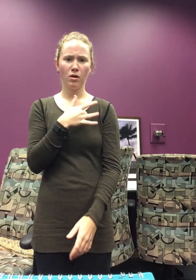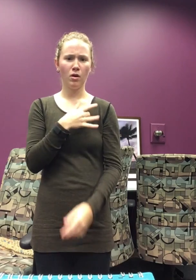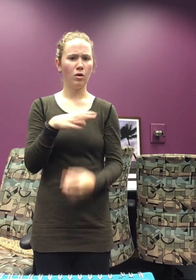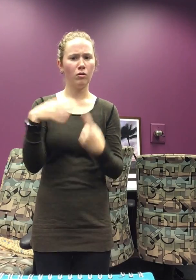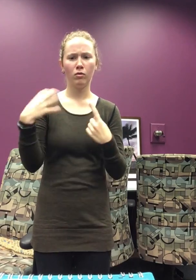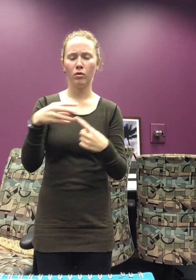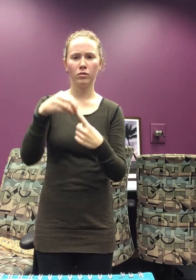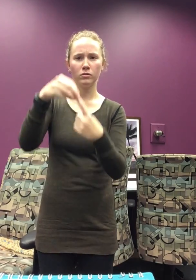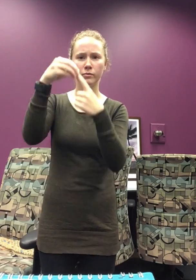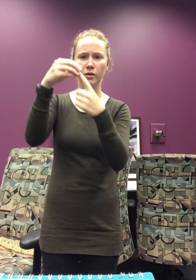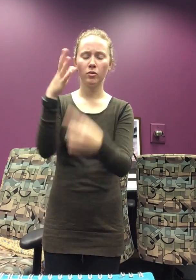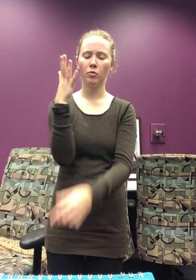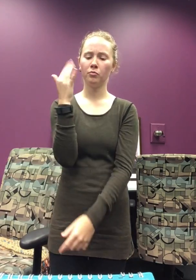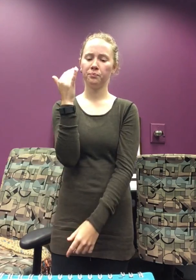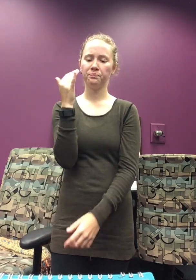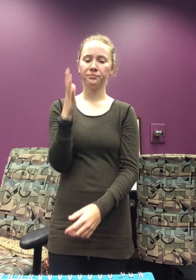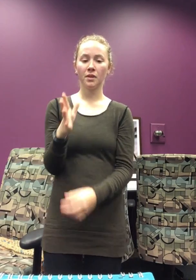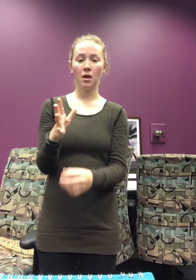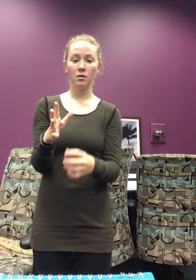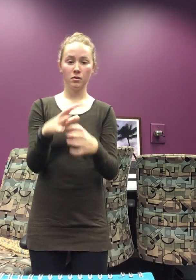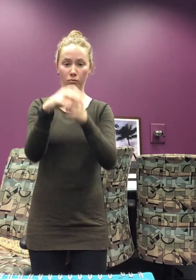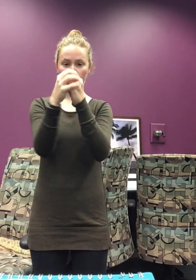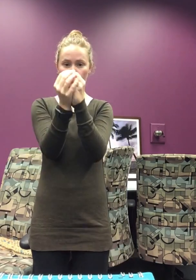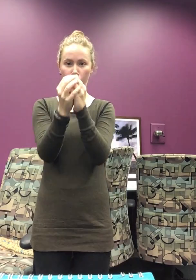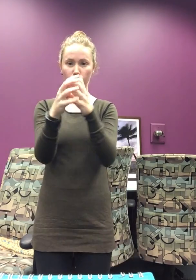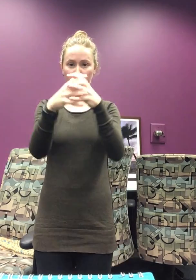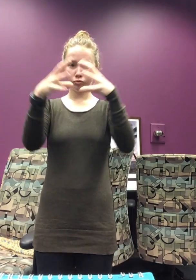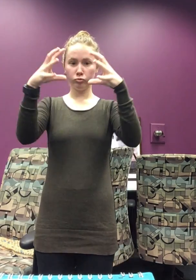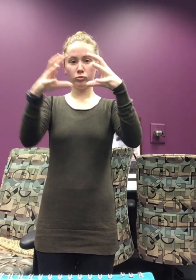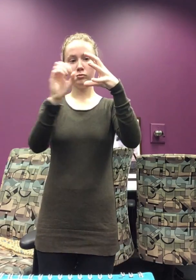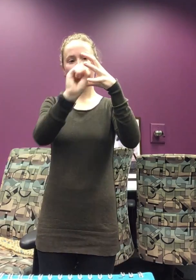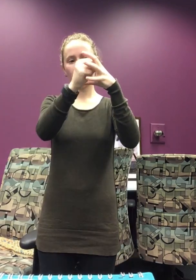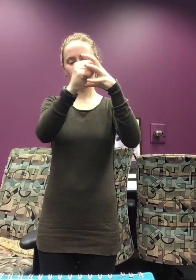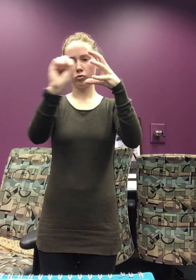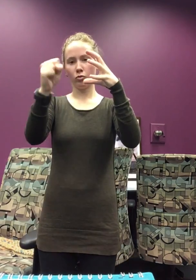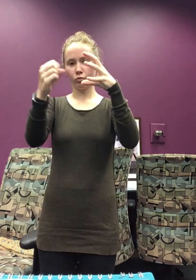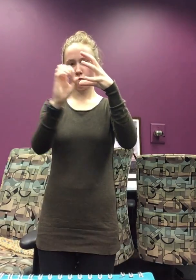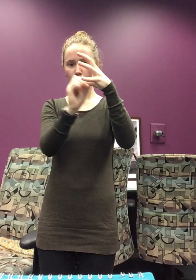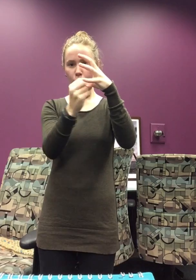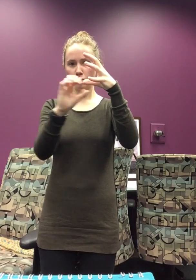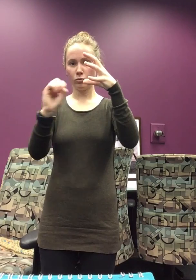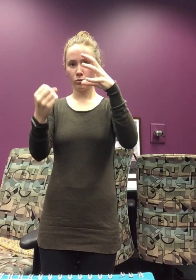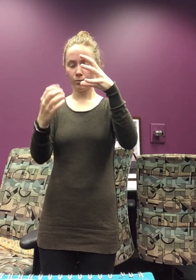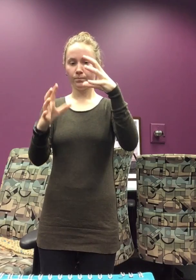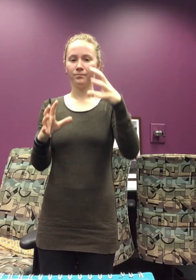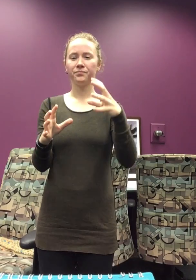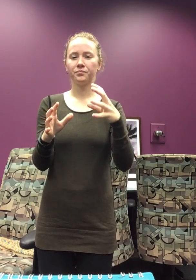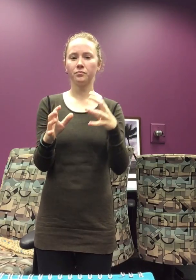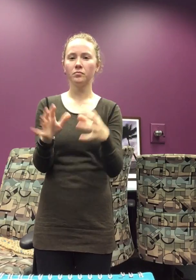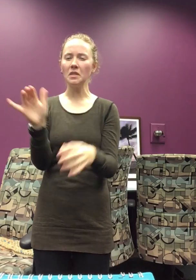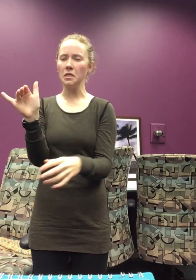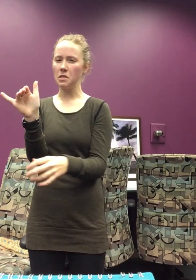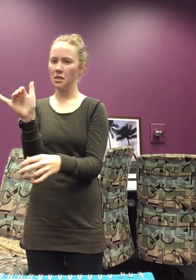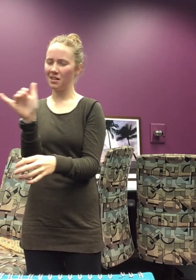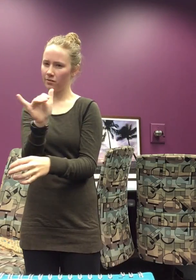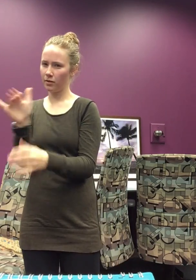chambers, kind of like rooms. And these 4 chambers pump the